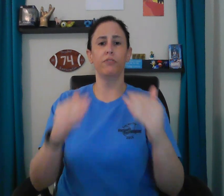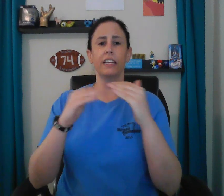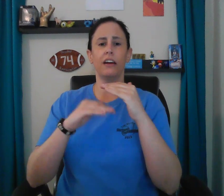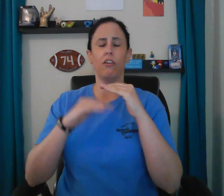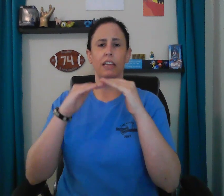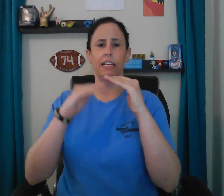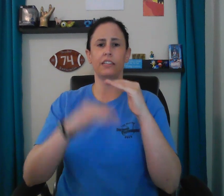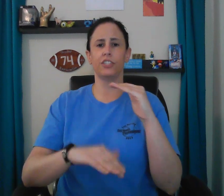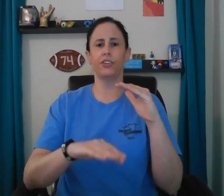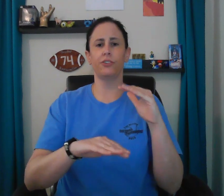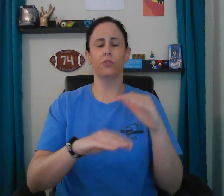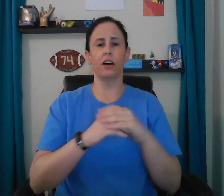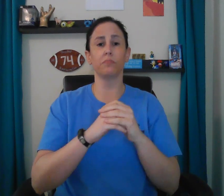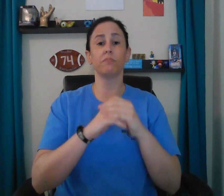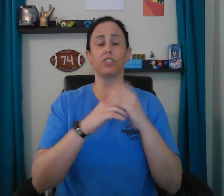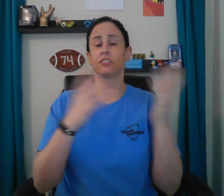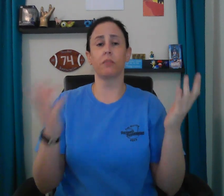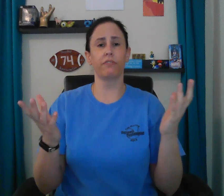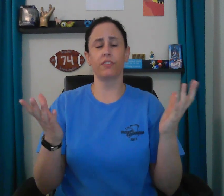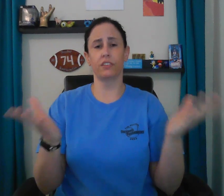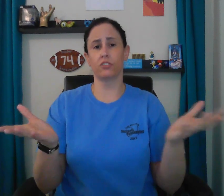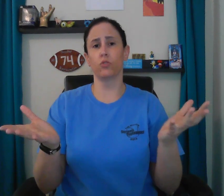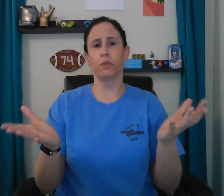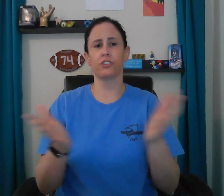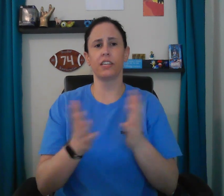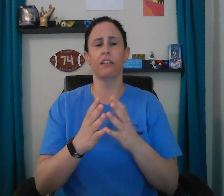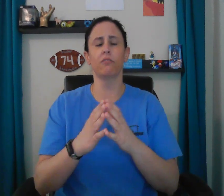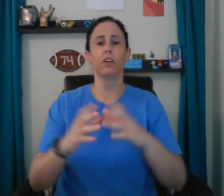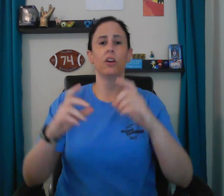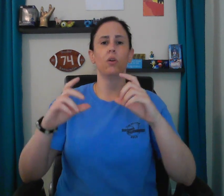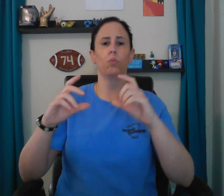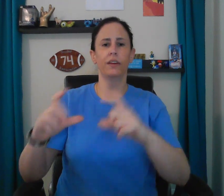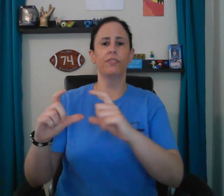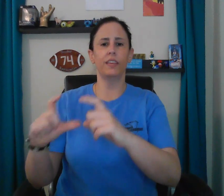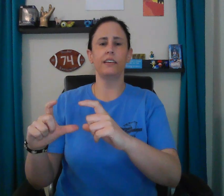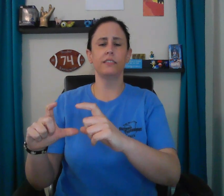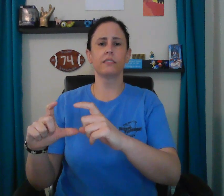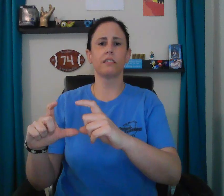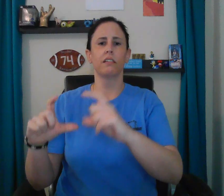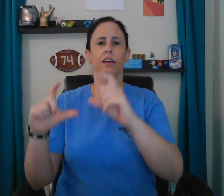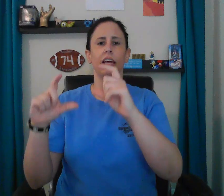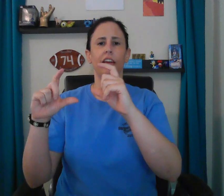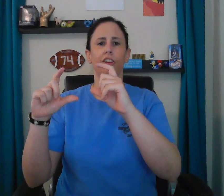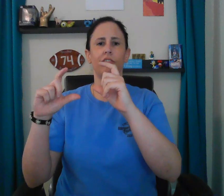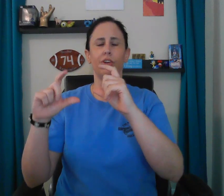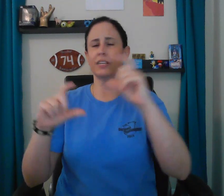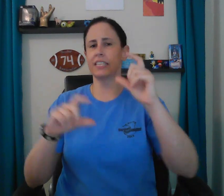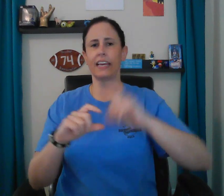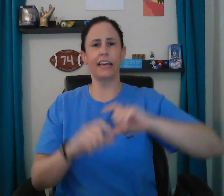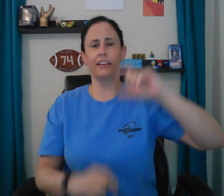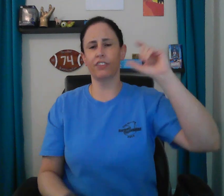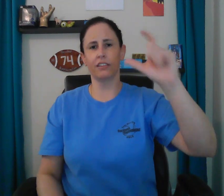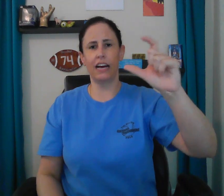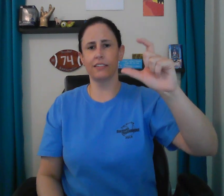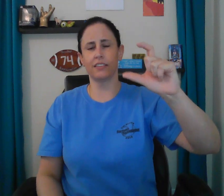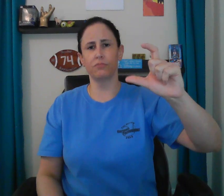Moving into just some of the school personnel. With these, you can take any of the class